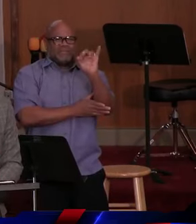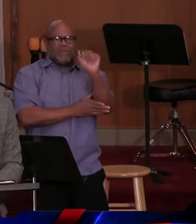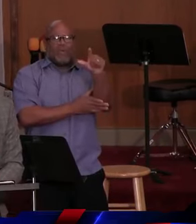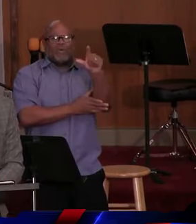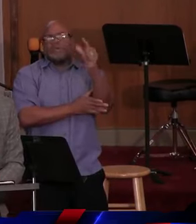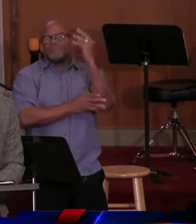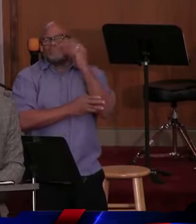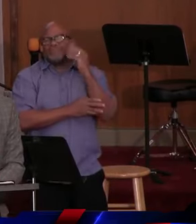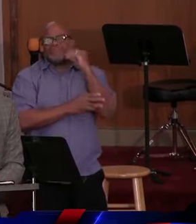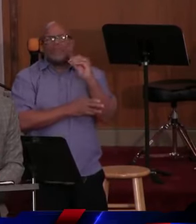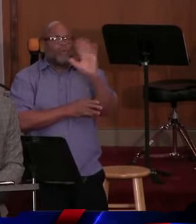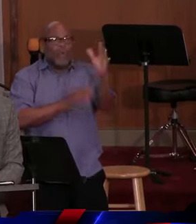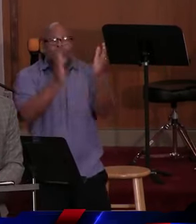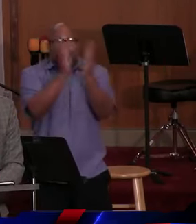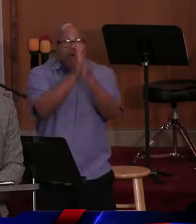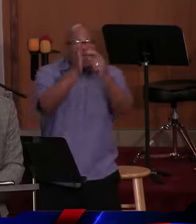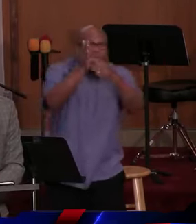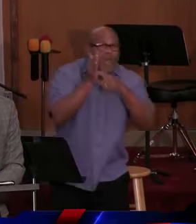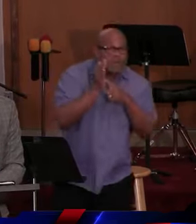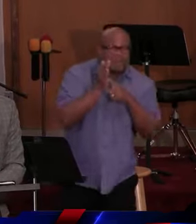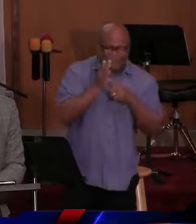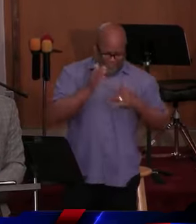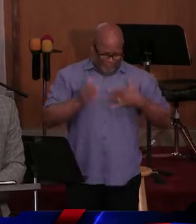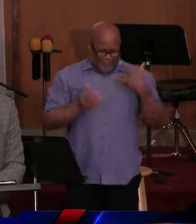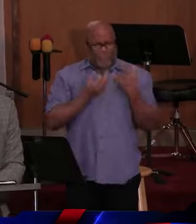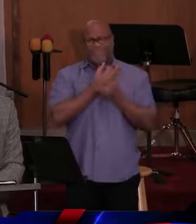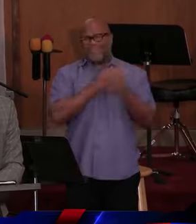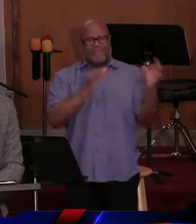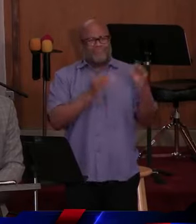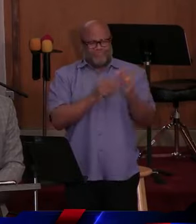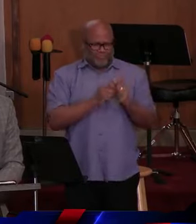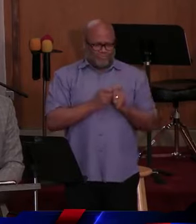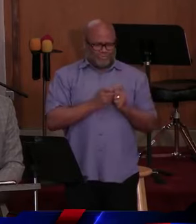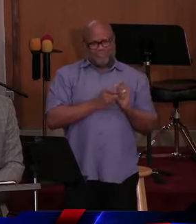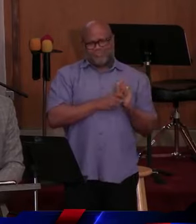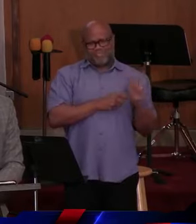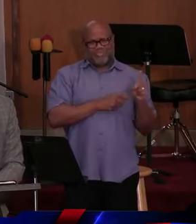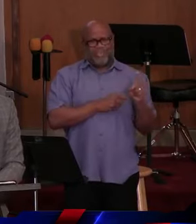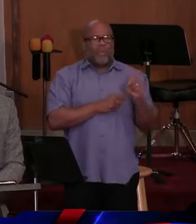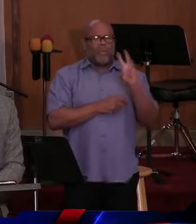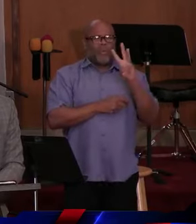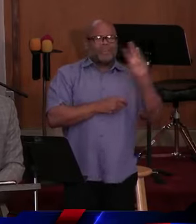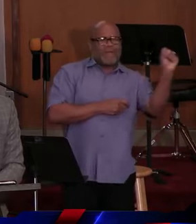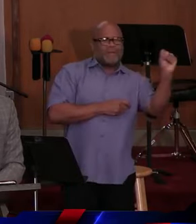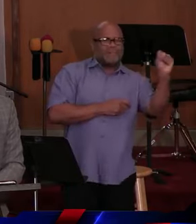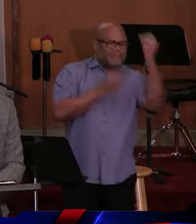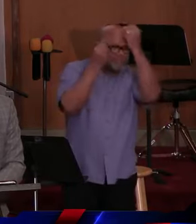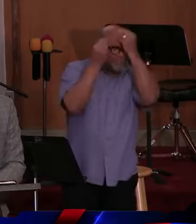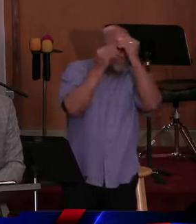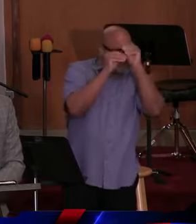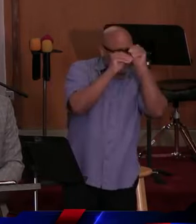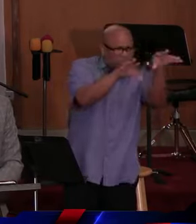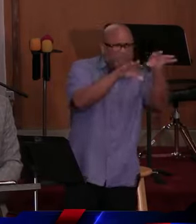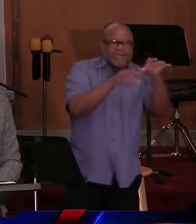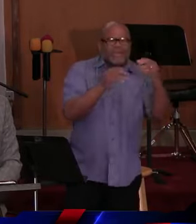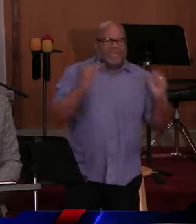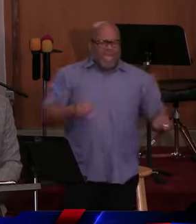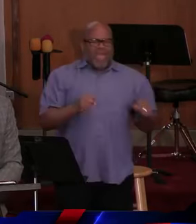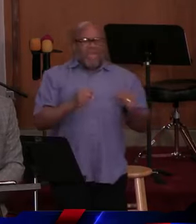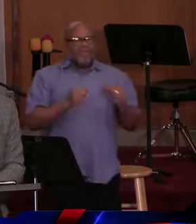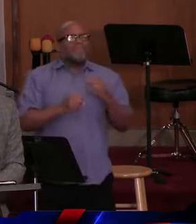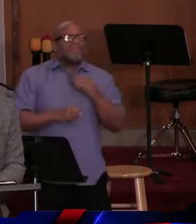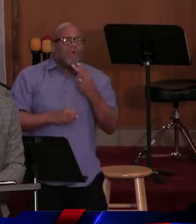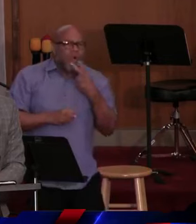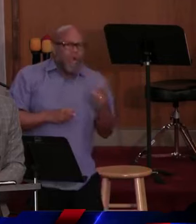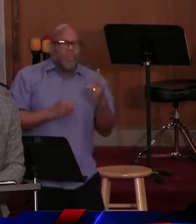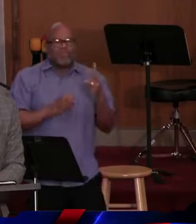prayer request via the comment section. You can send them to our website, and you can send them via voice message on